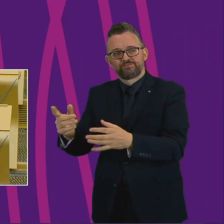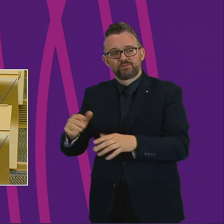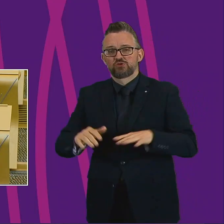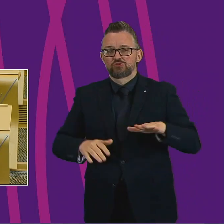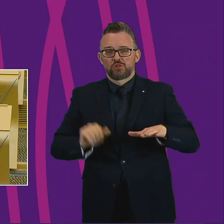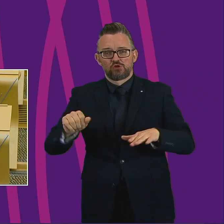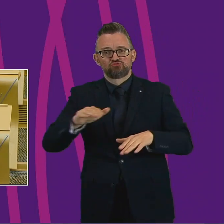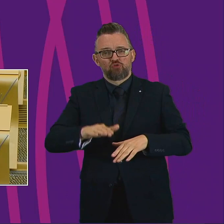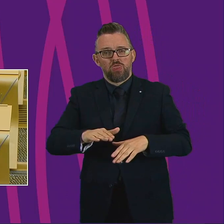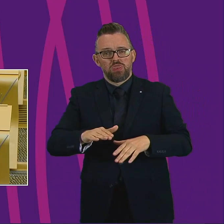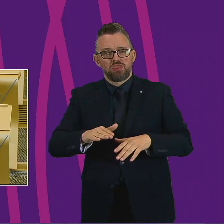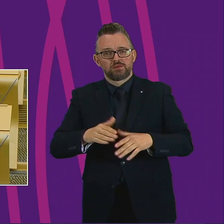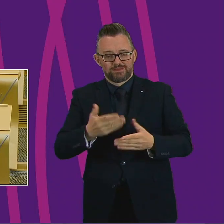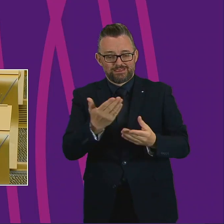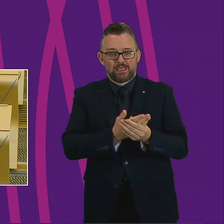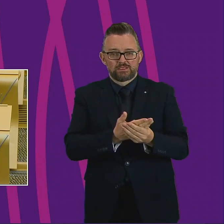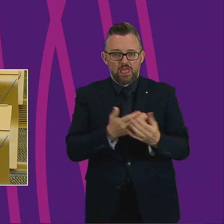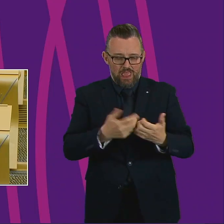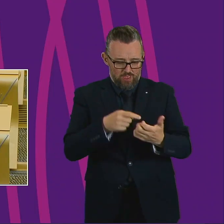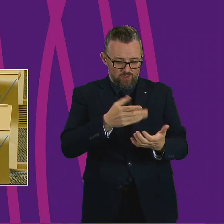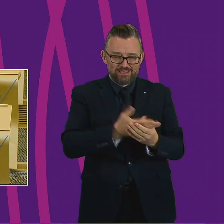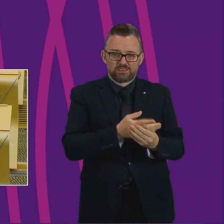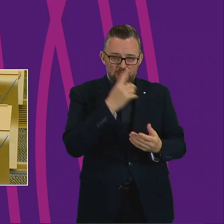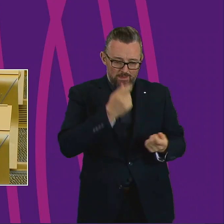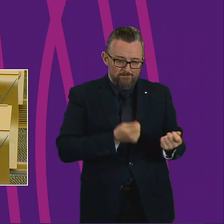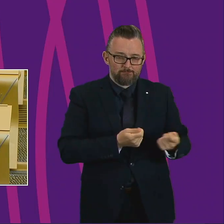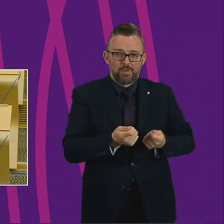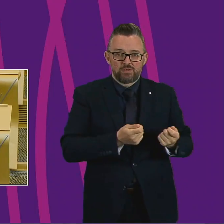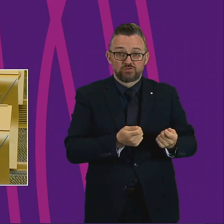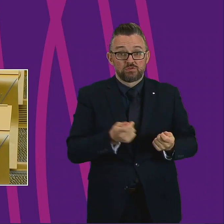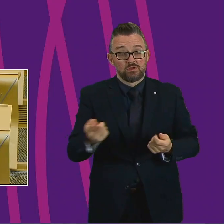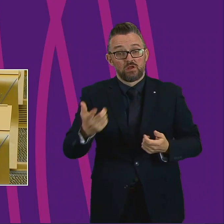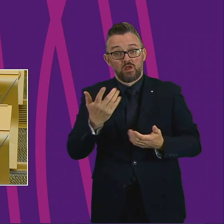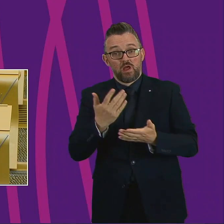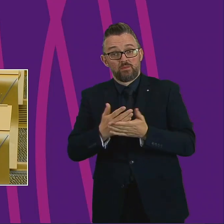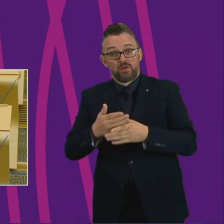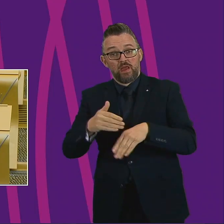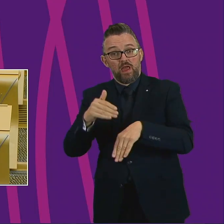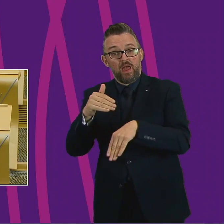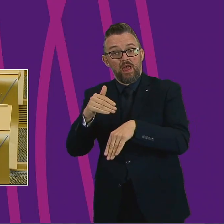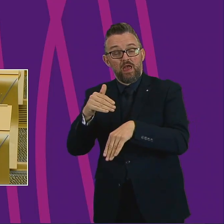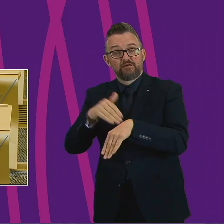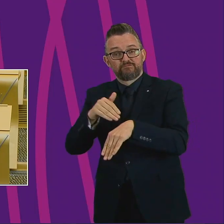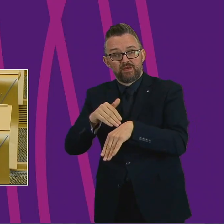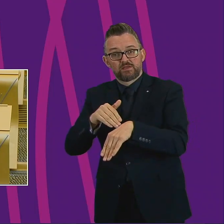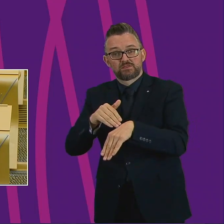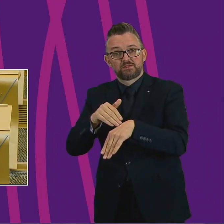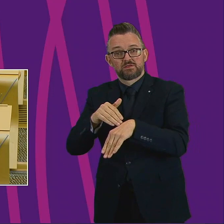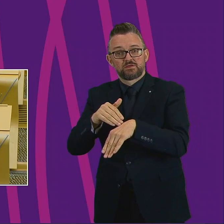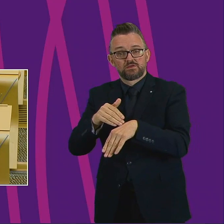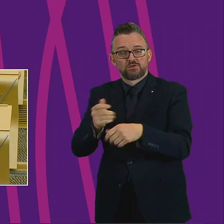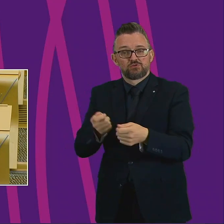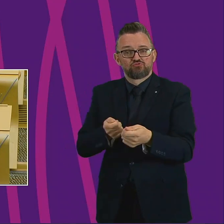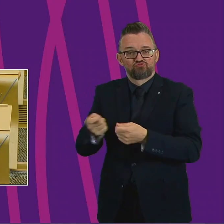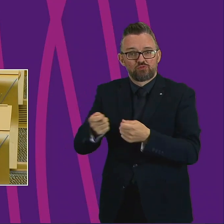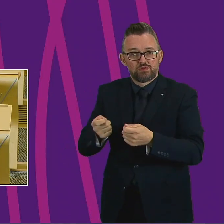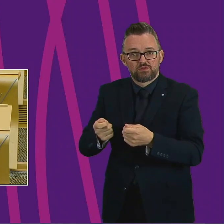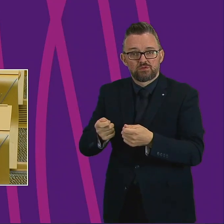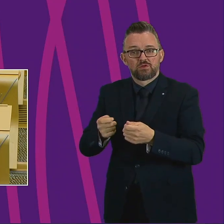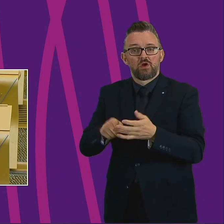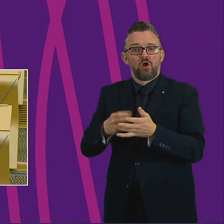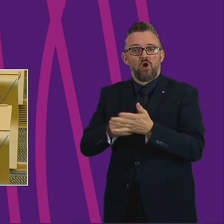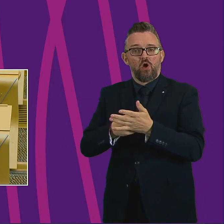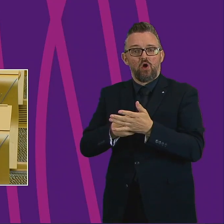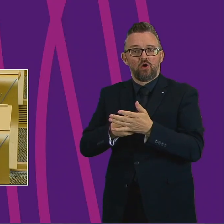and how that case has been managed and whether or not there has been an impact on the management or the treatment for that child or the